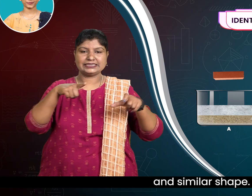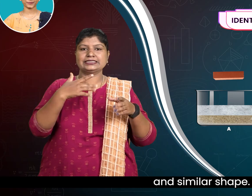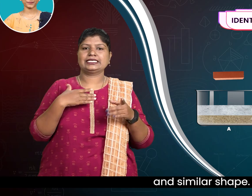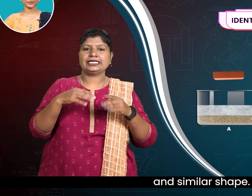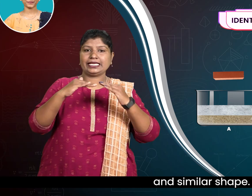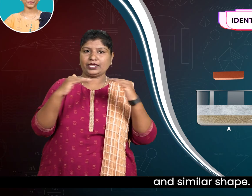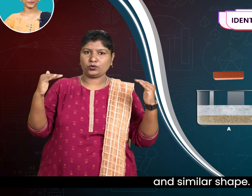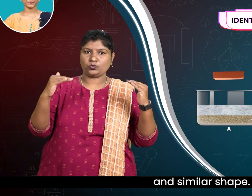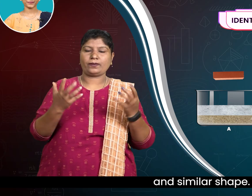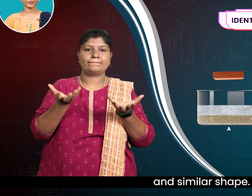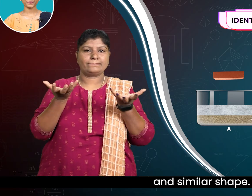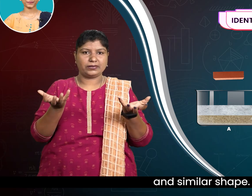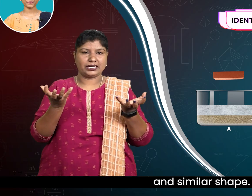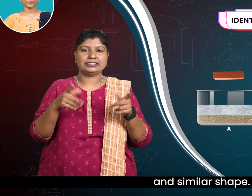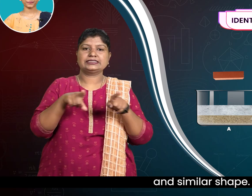shape.